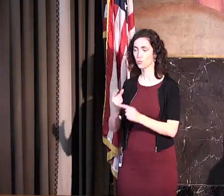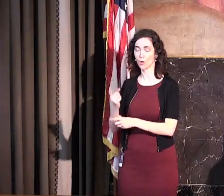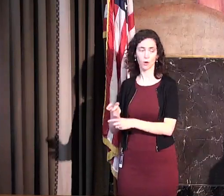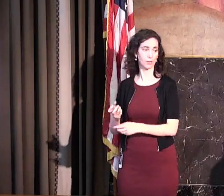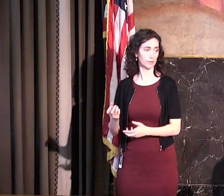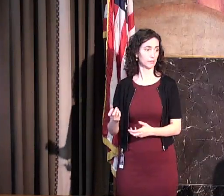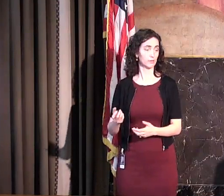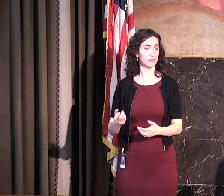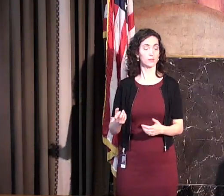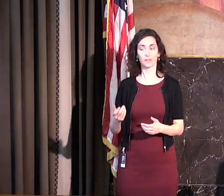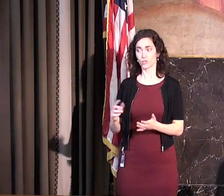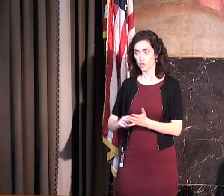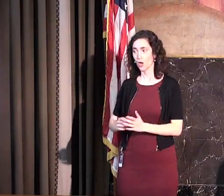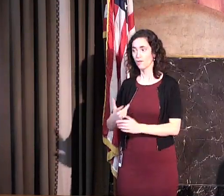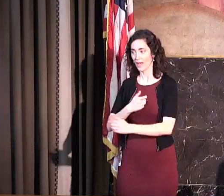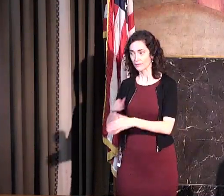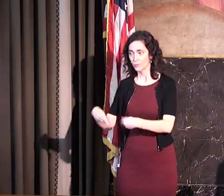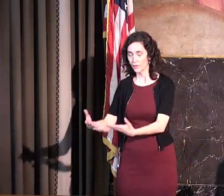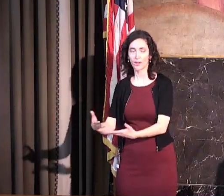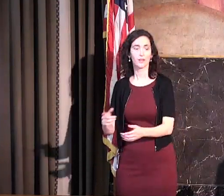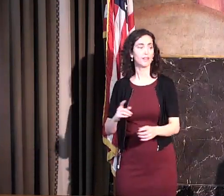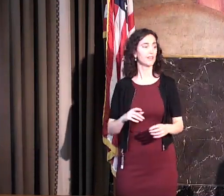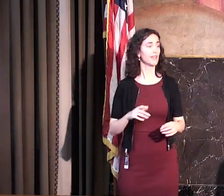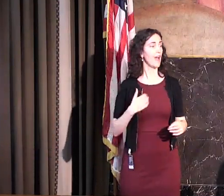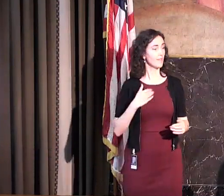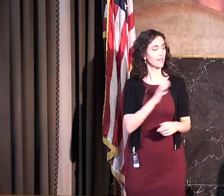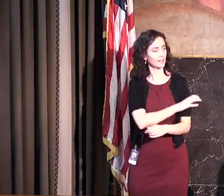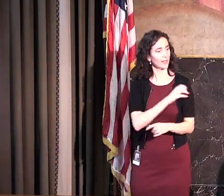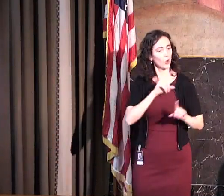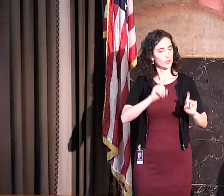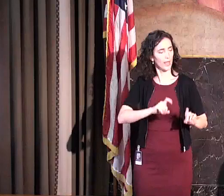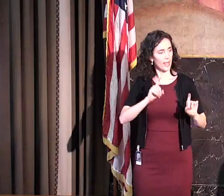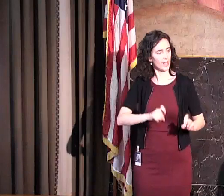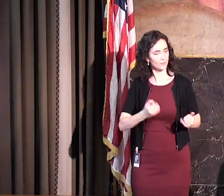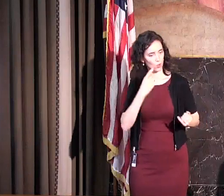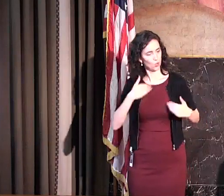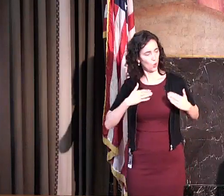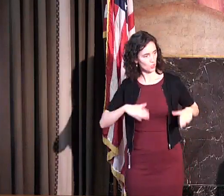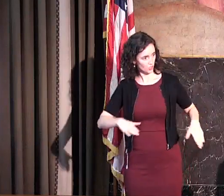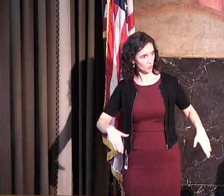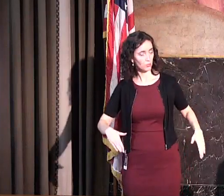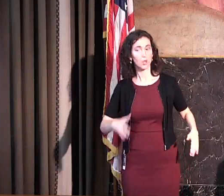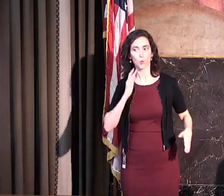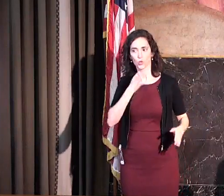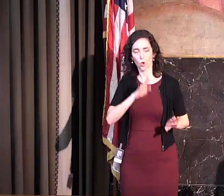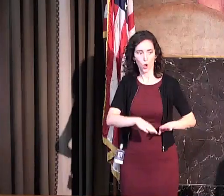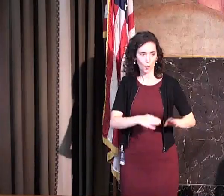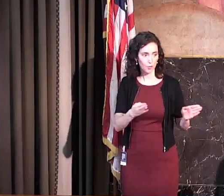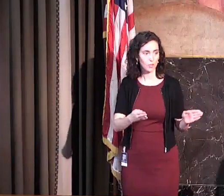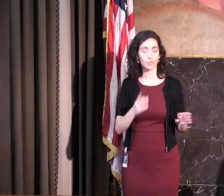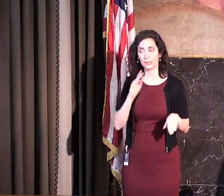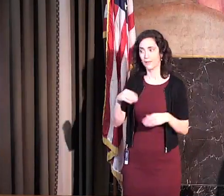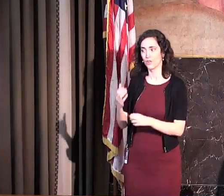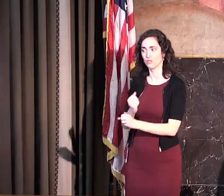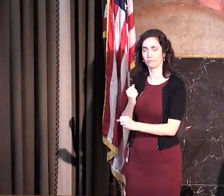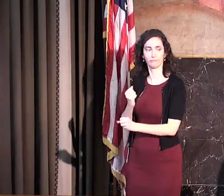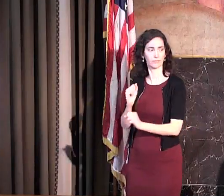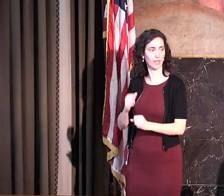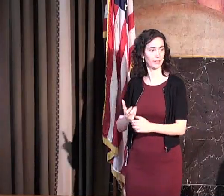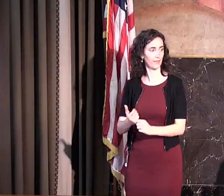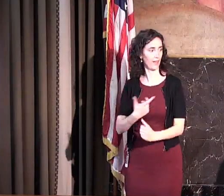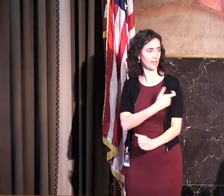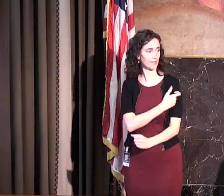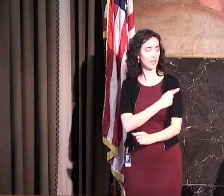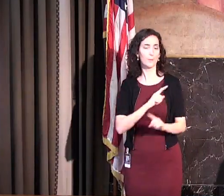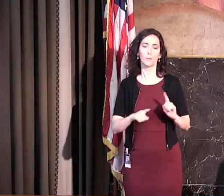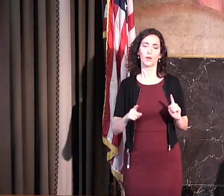open in this town, the O'Neills will be lining up so that he can get a chance to get the vaccine. But we have to do this. It's just not safe, and I don't want my child to get